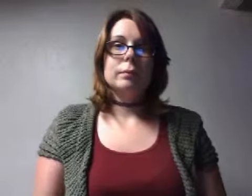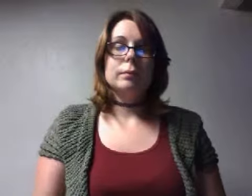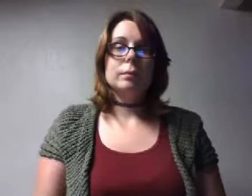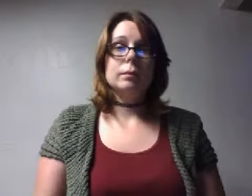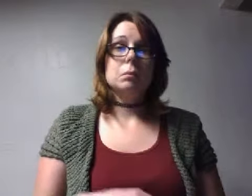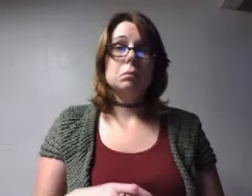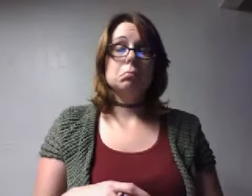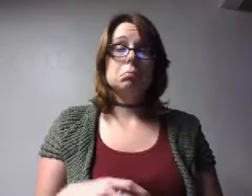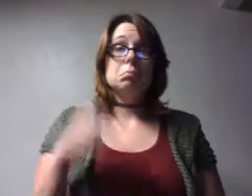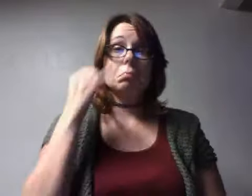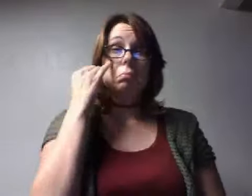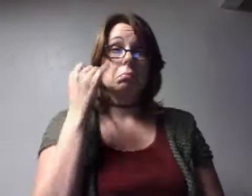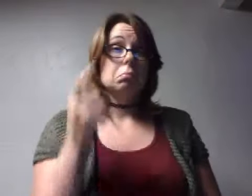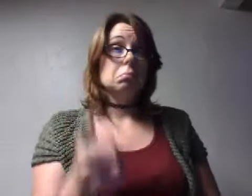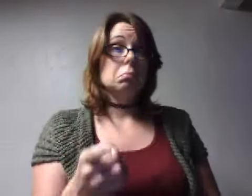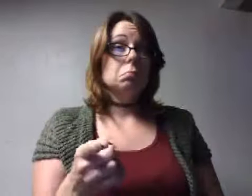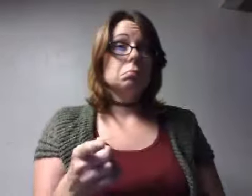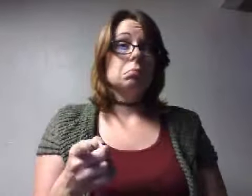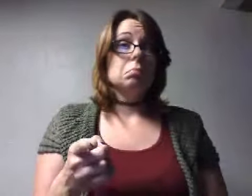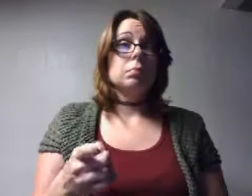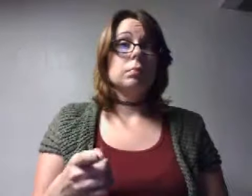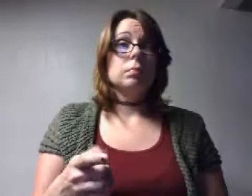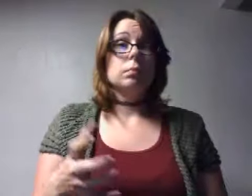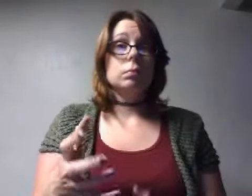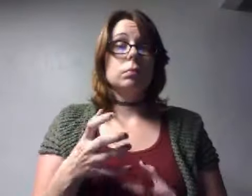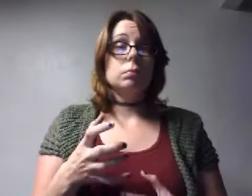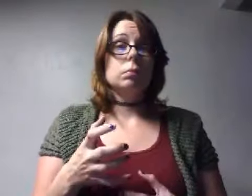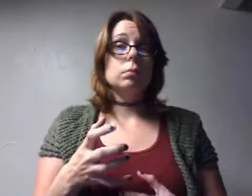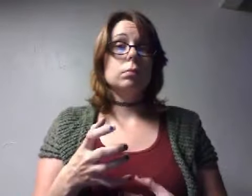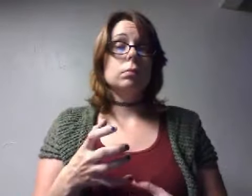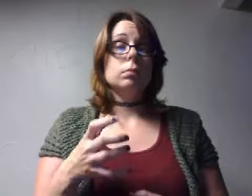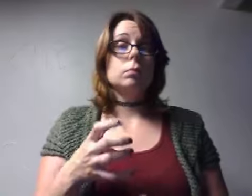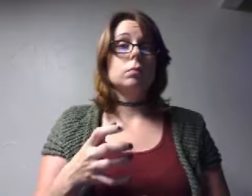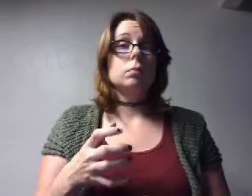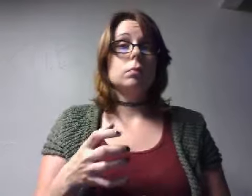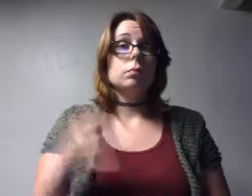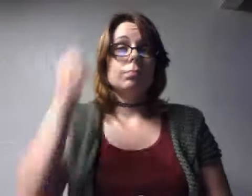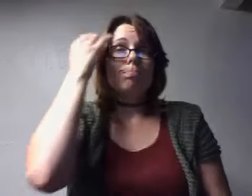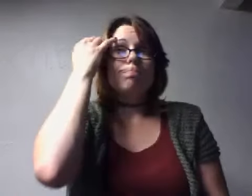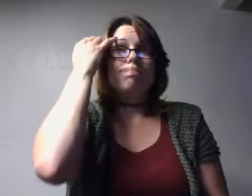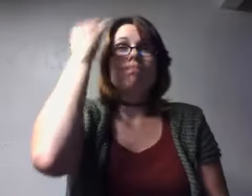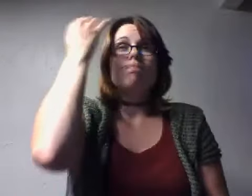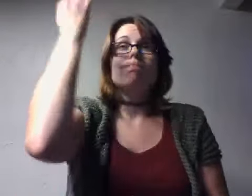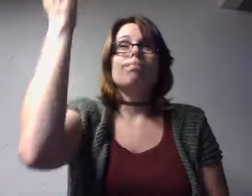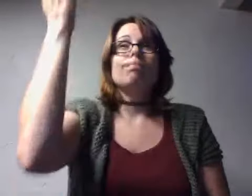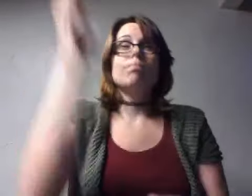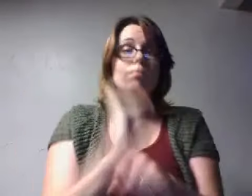and you're interested in doing creative work, or maybe you're already doing creative work, and maybe you're in that period where you're in that phase where you